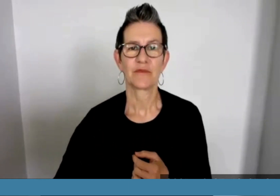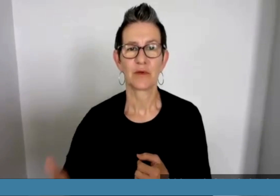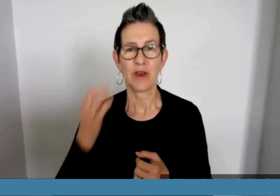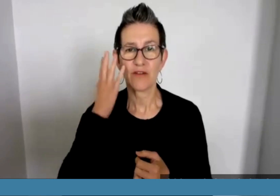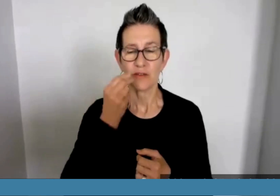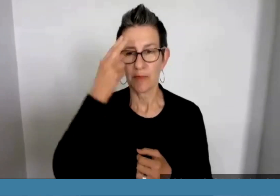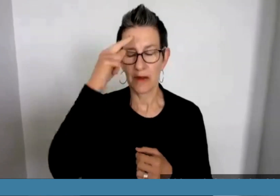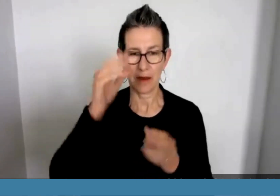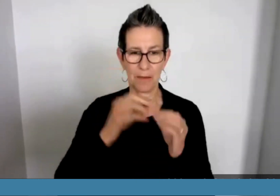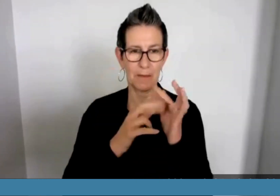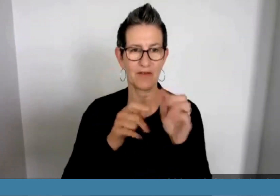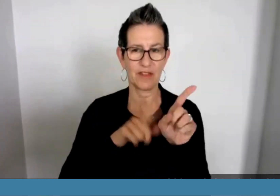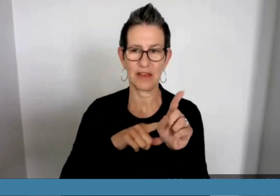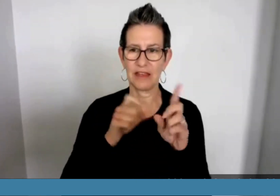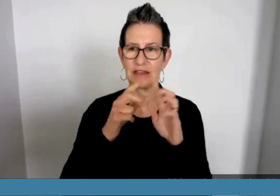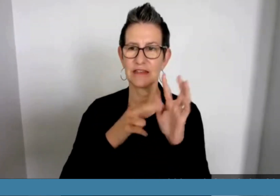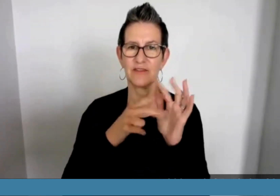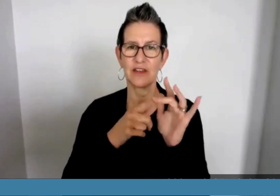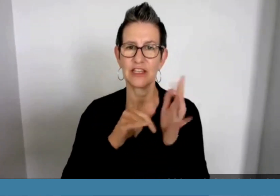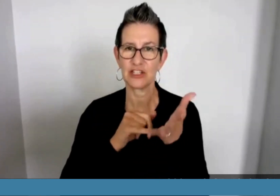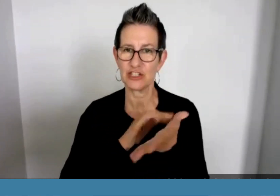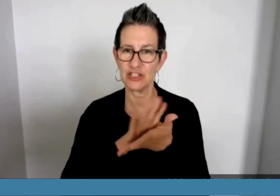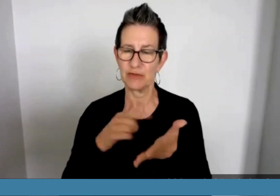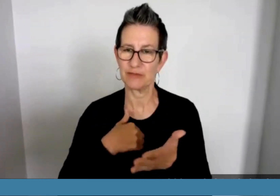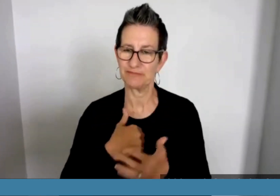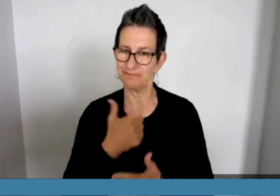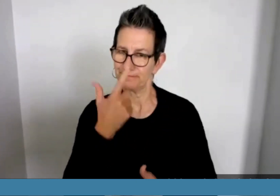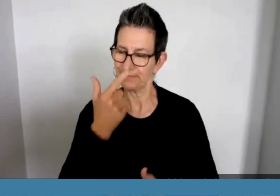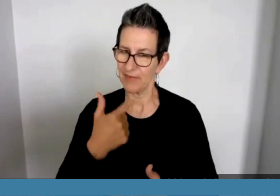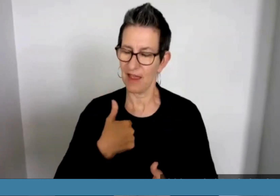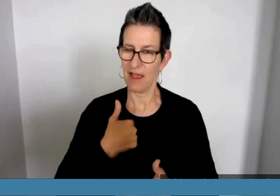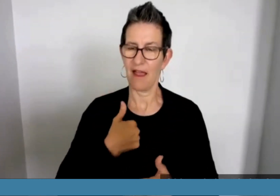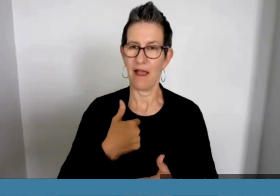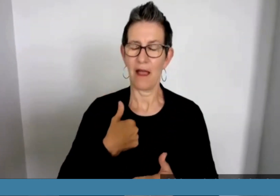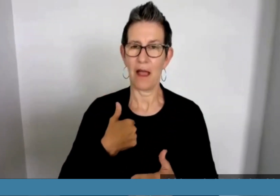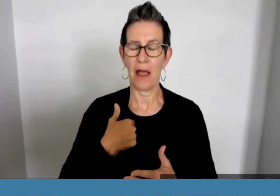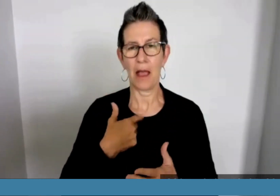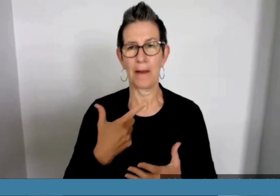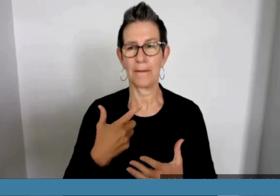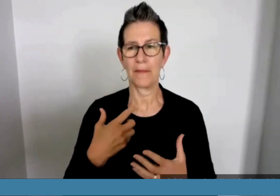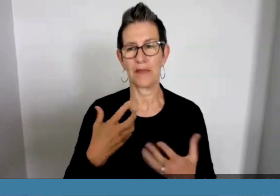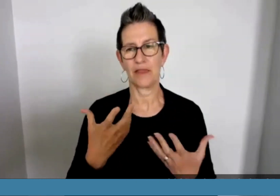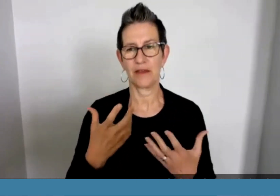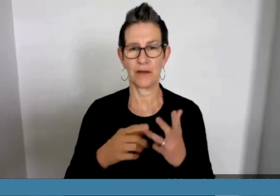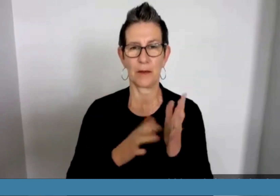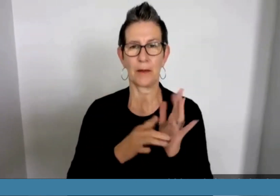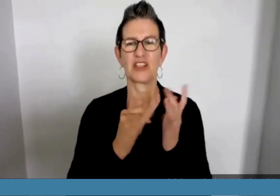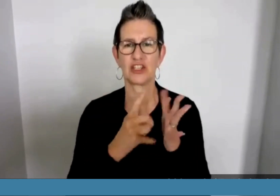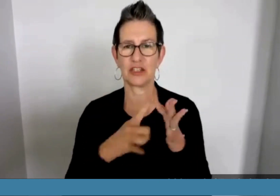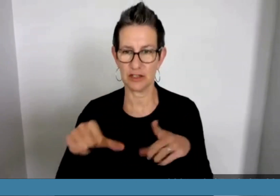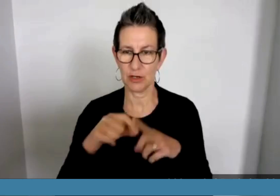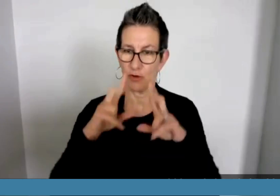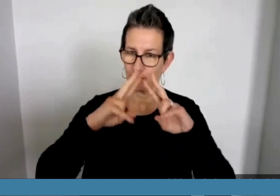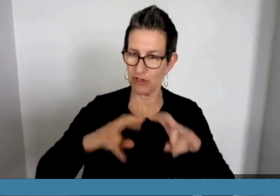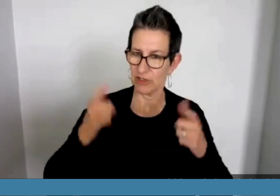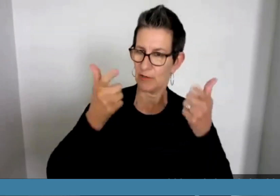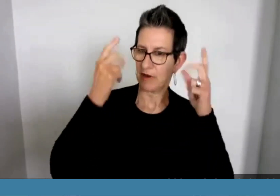Bethany Devonish, and I have the privilege of serving as the Commissioned Research Project Manager at the National